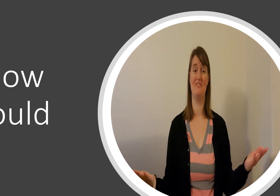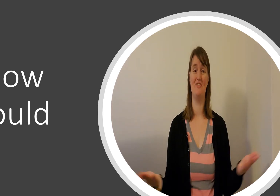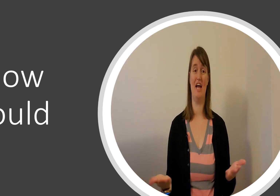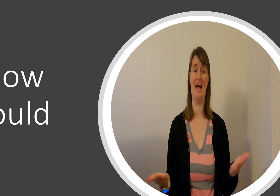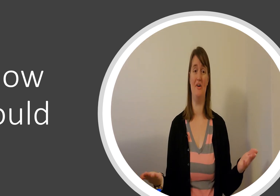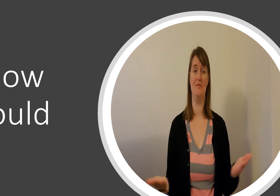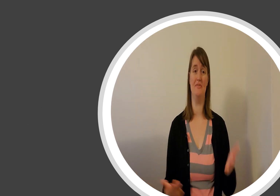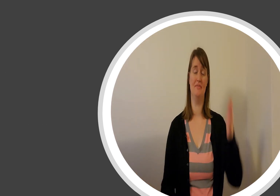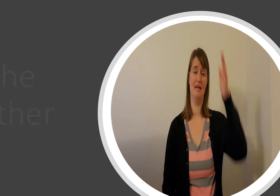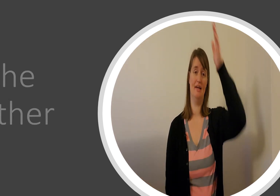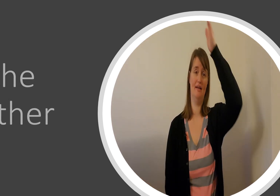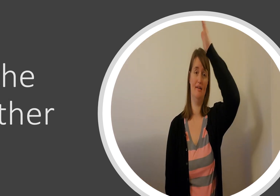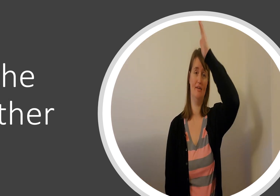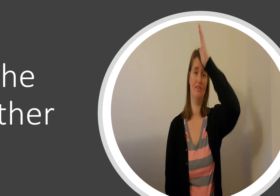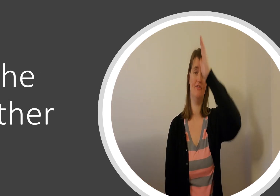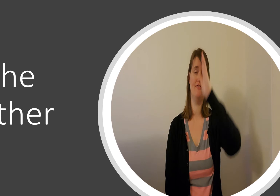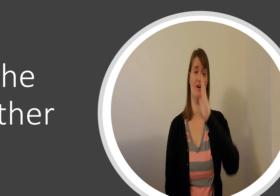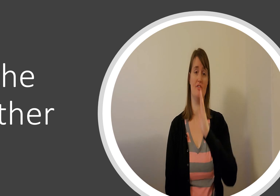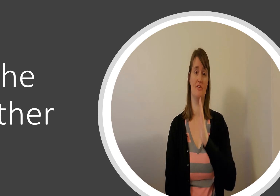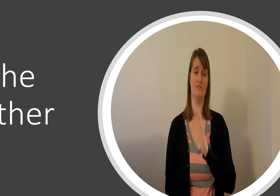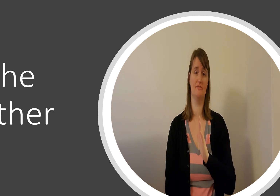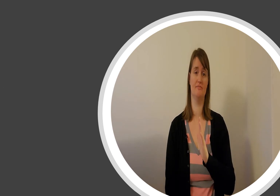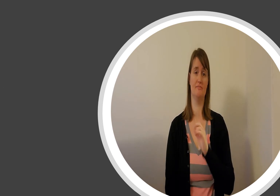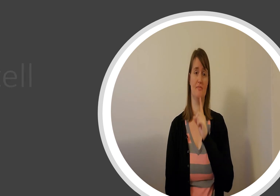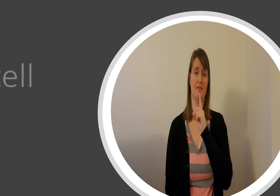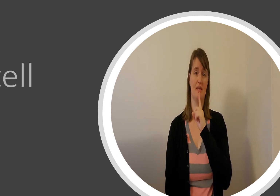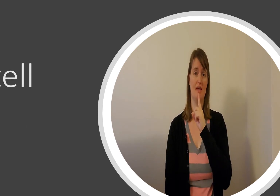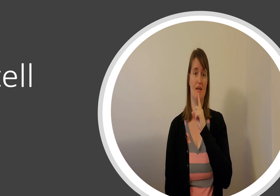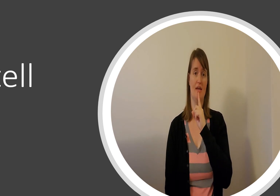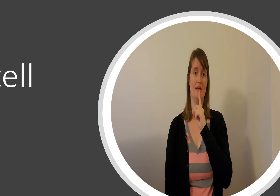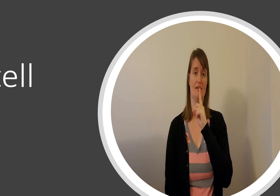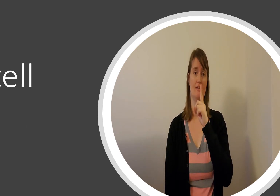Again, the sign for how could the Father